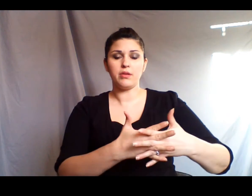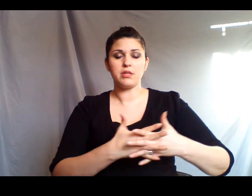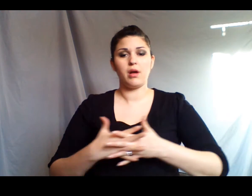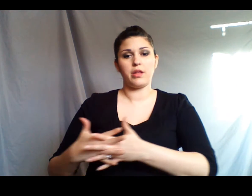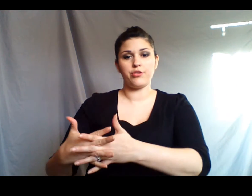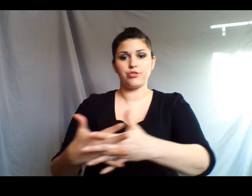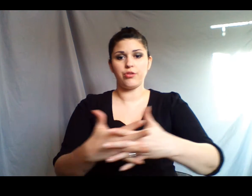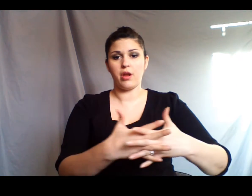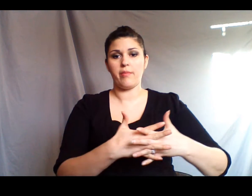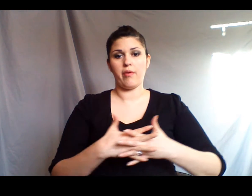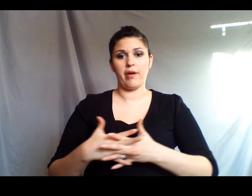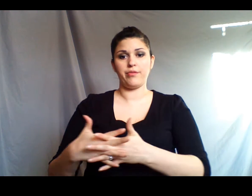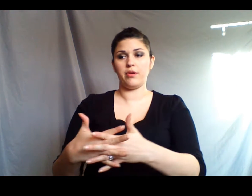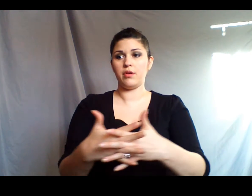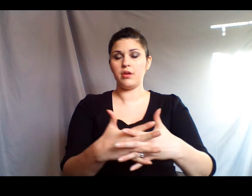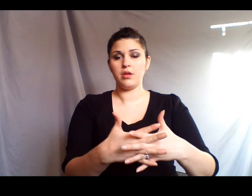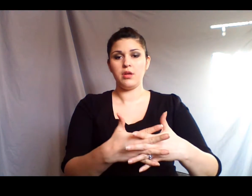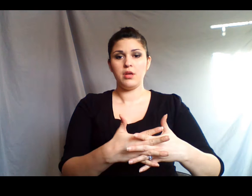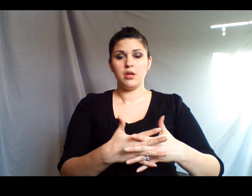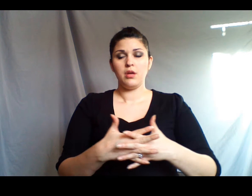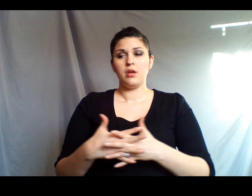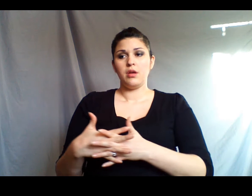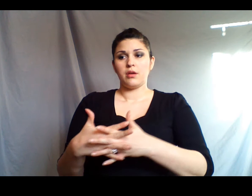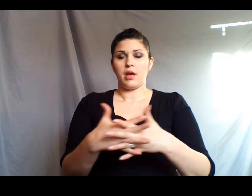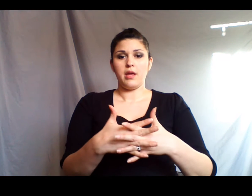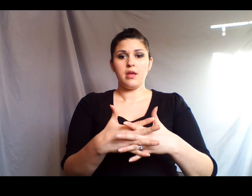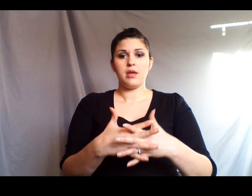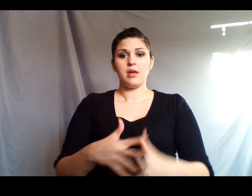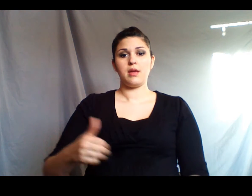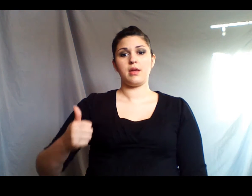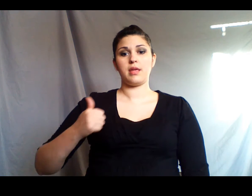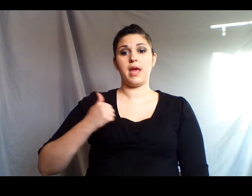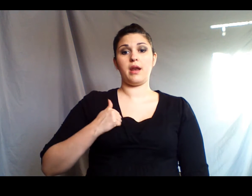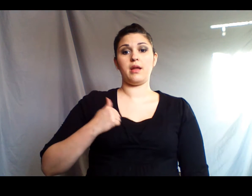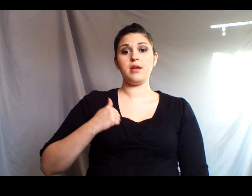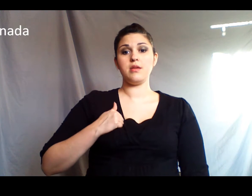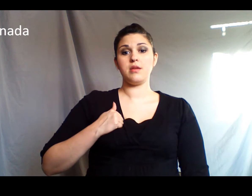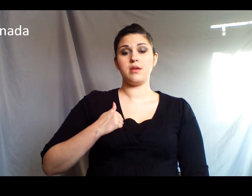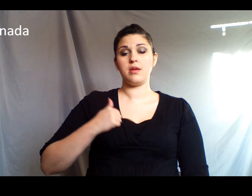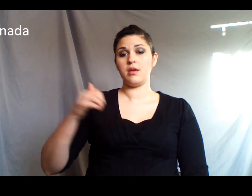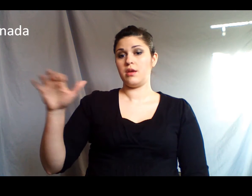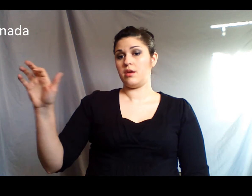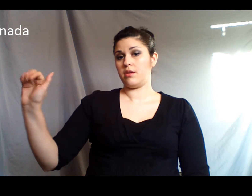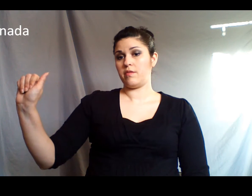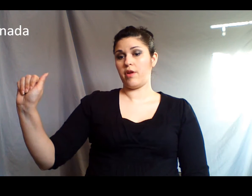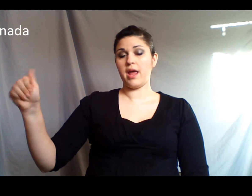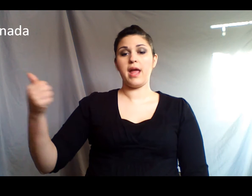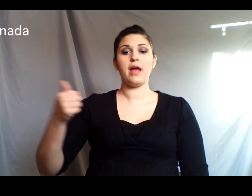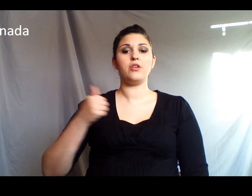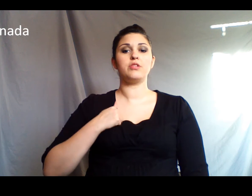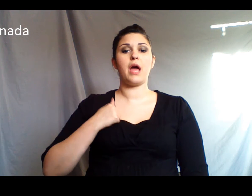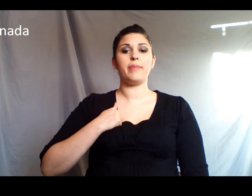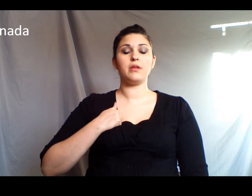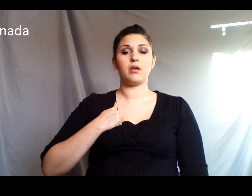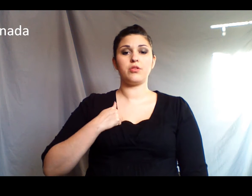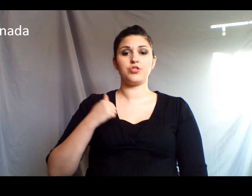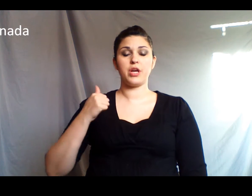pot, like you're stirring them around. Okay. Canada. Your A hand, you tap it on your chest